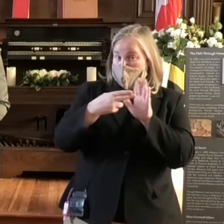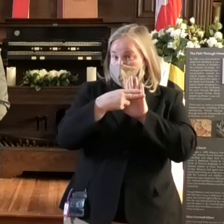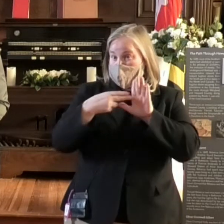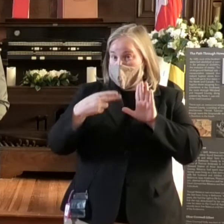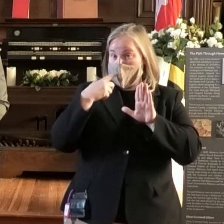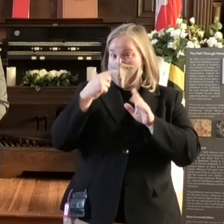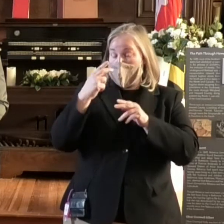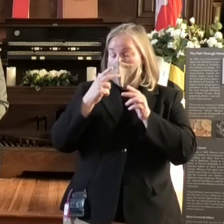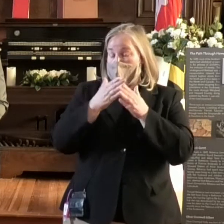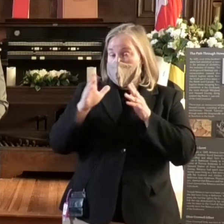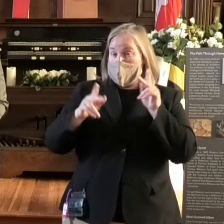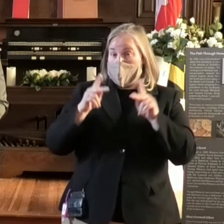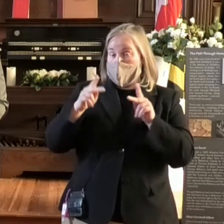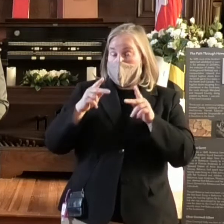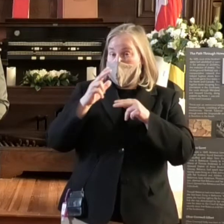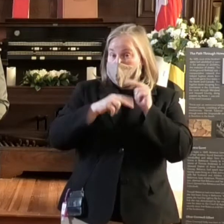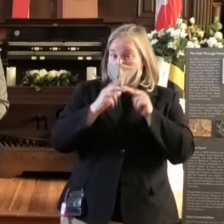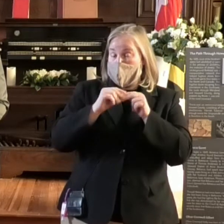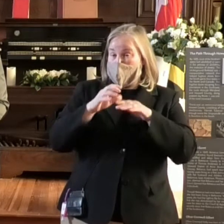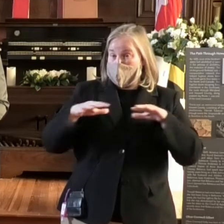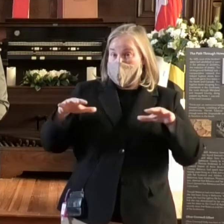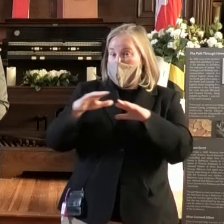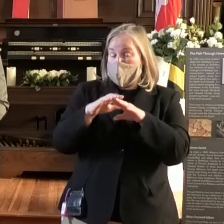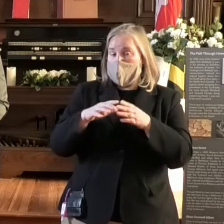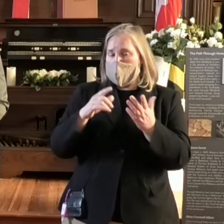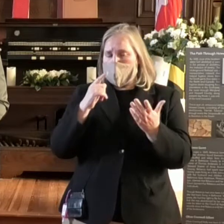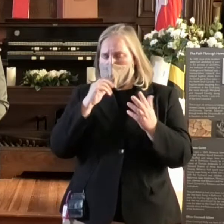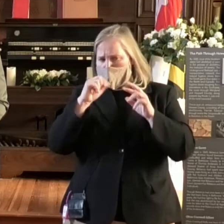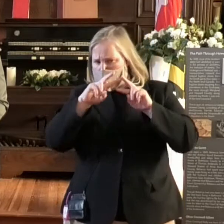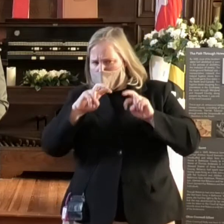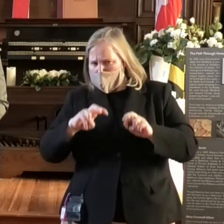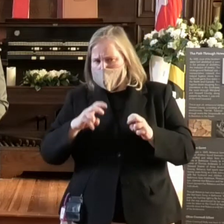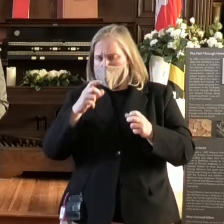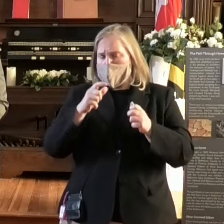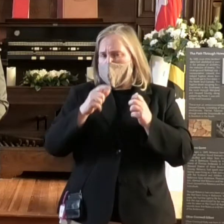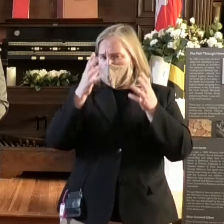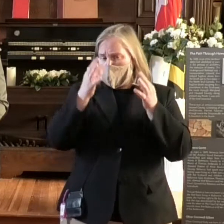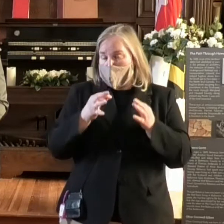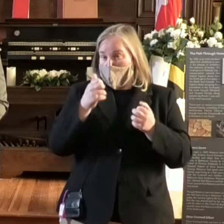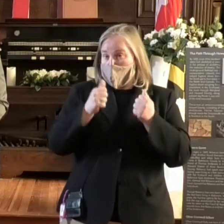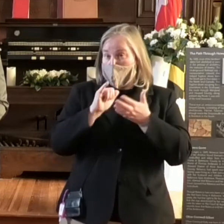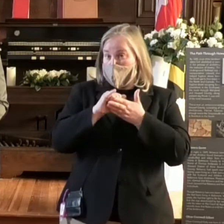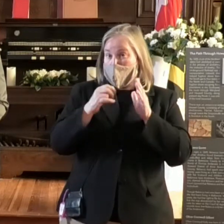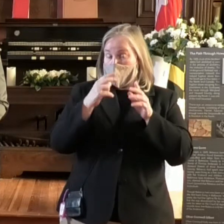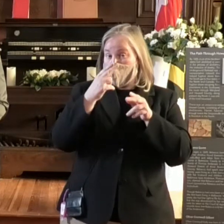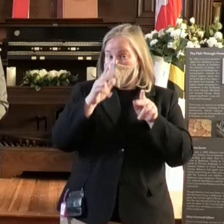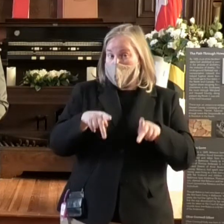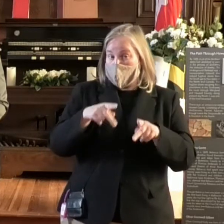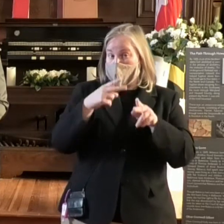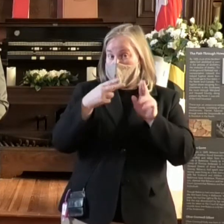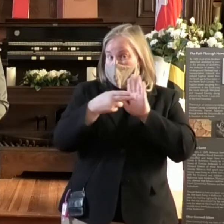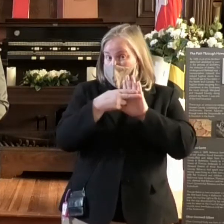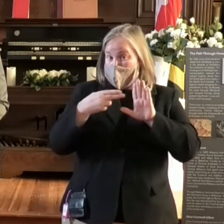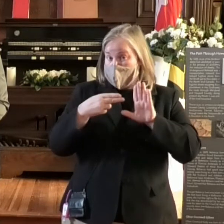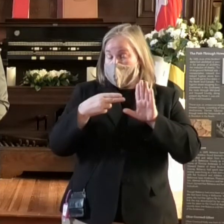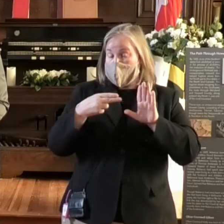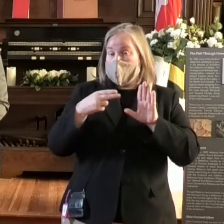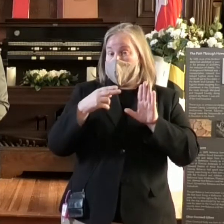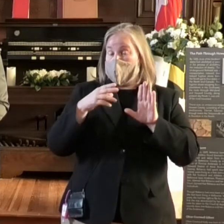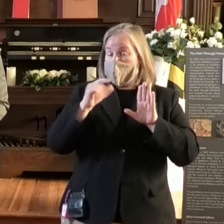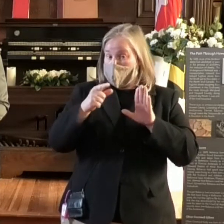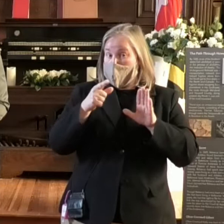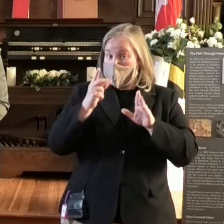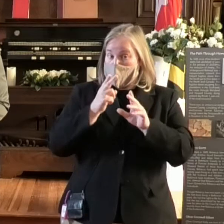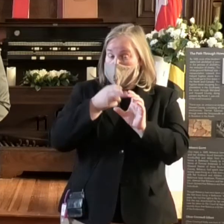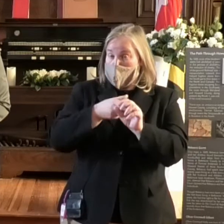public facilities and spaces to determine if the namesake participated in or encouraged the